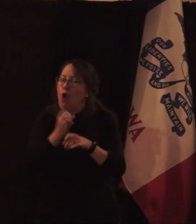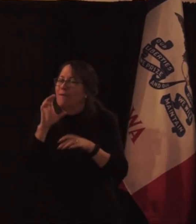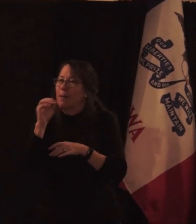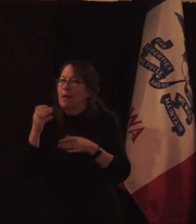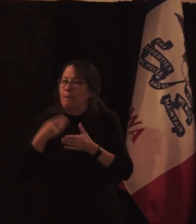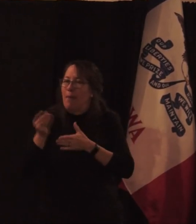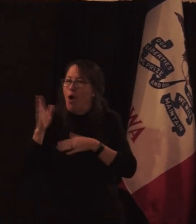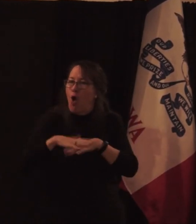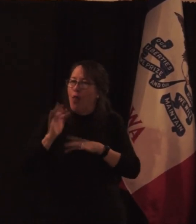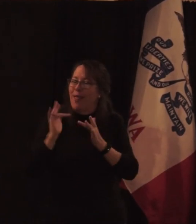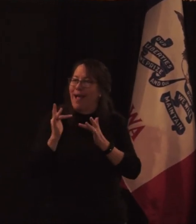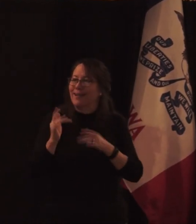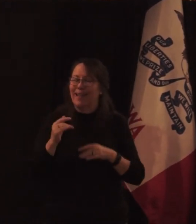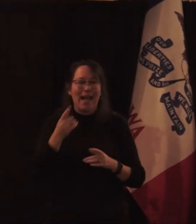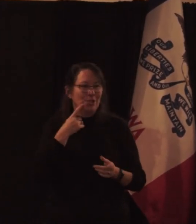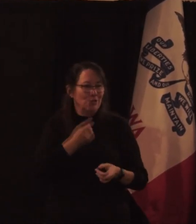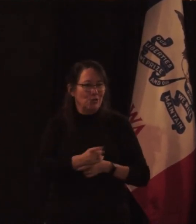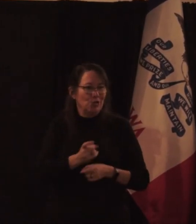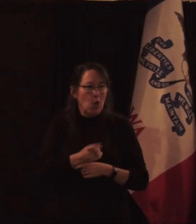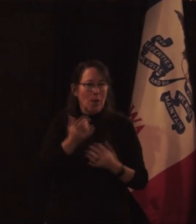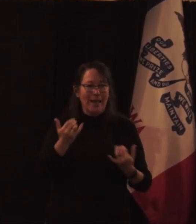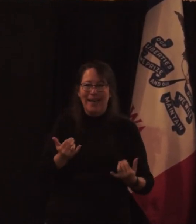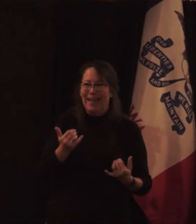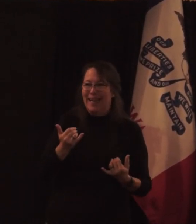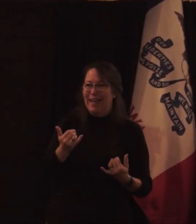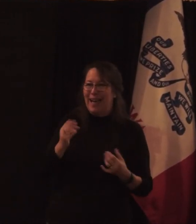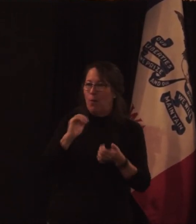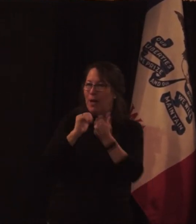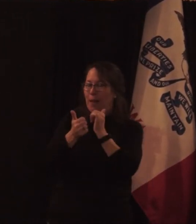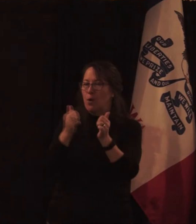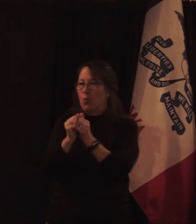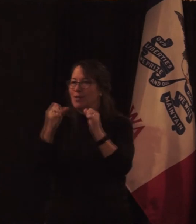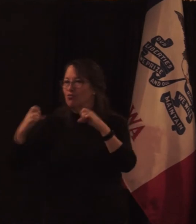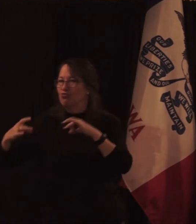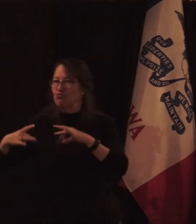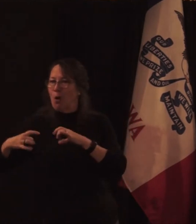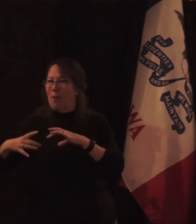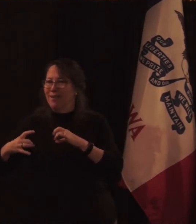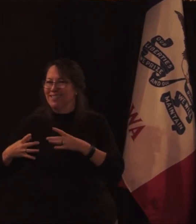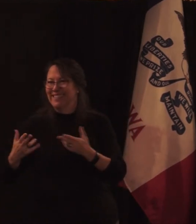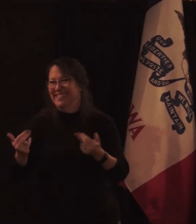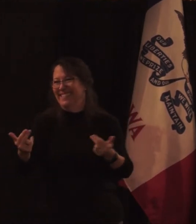online. I always joke that M is now in competition with Starbucks.